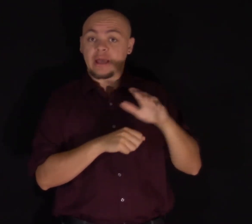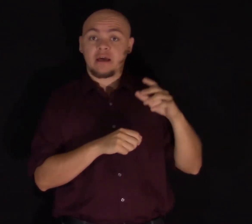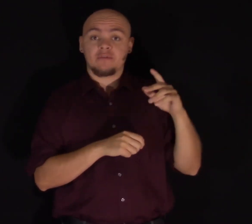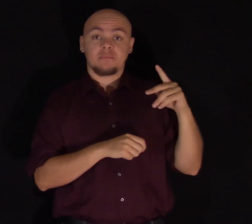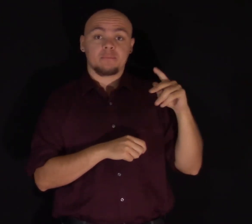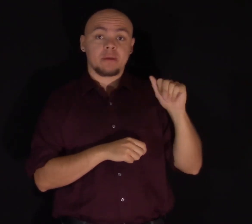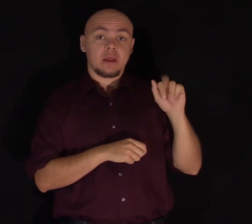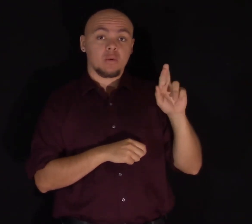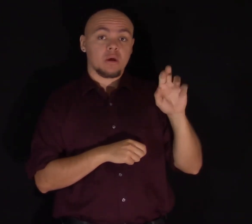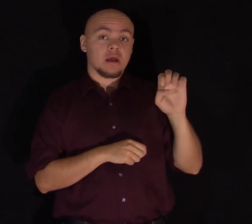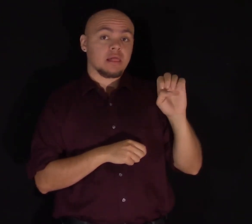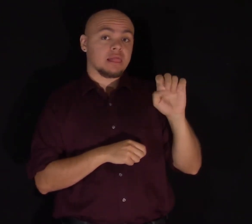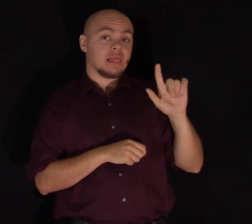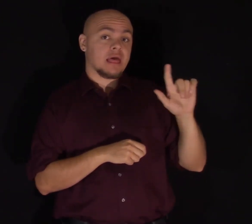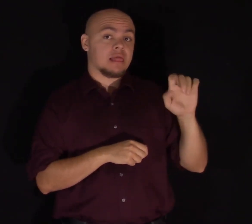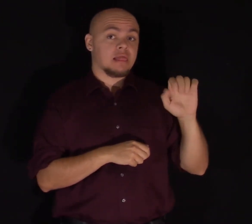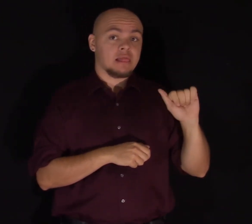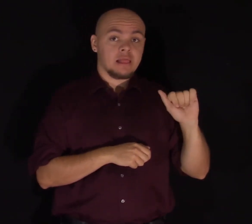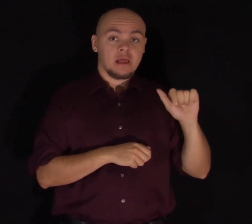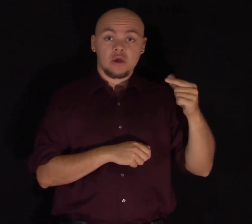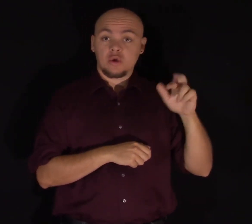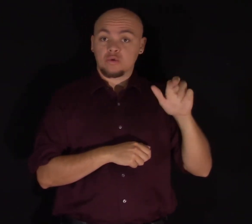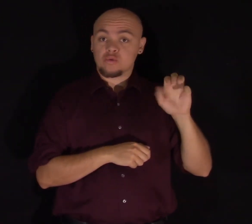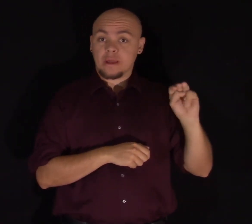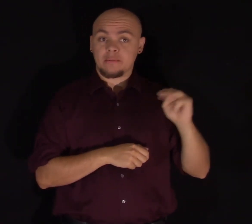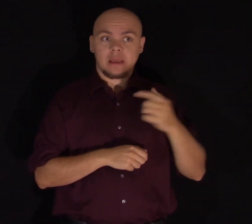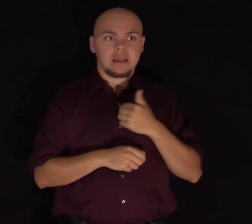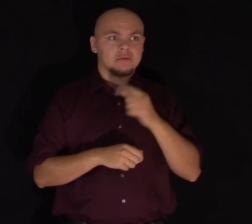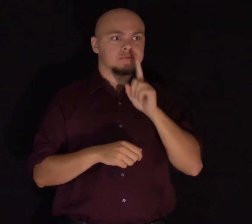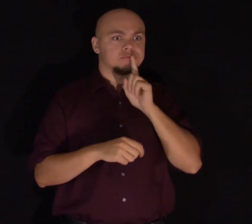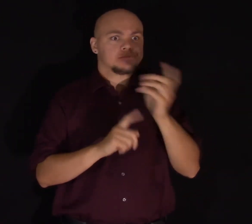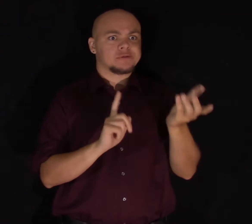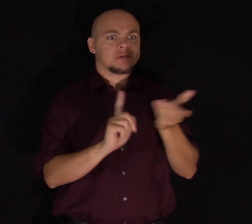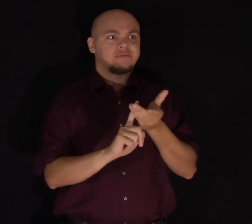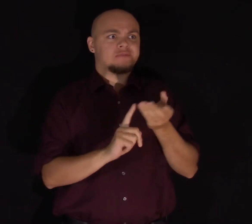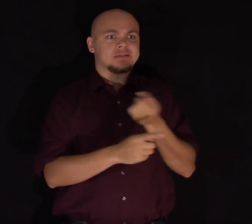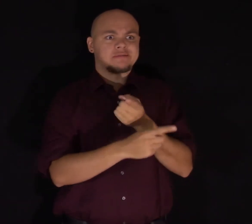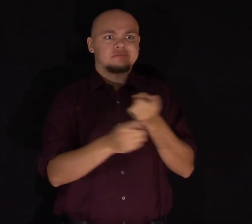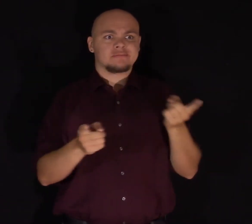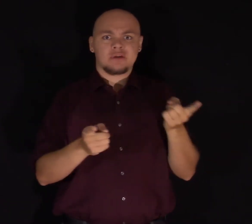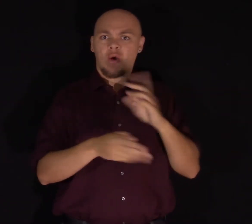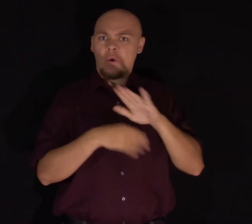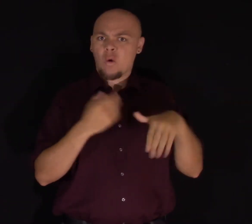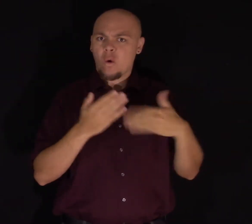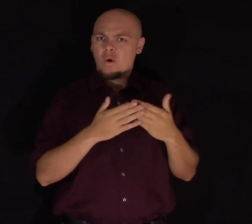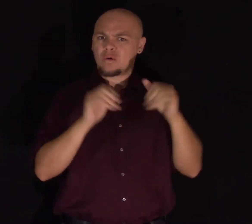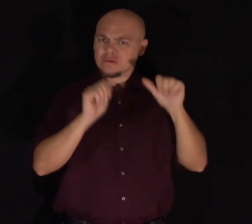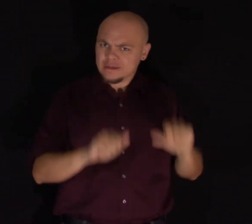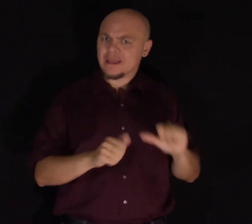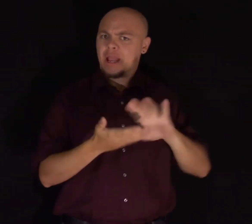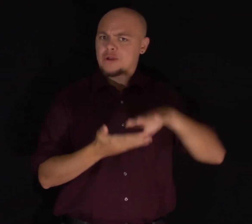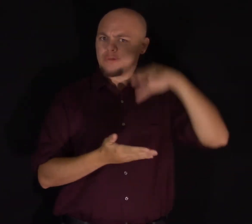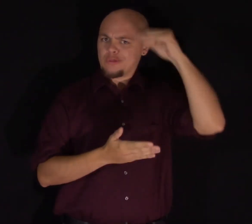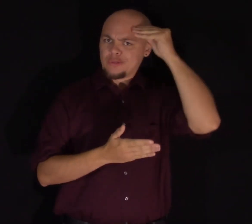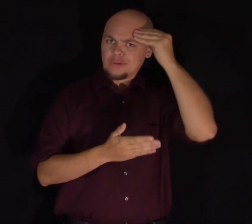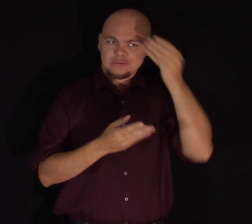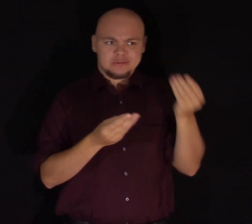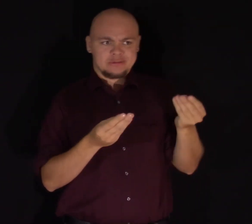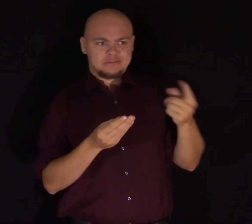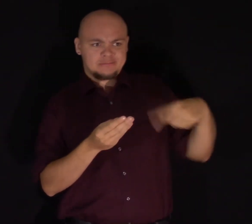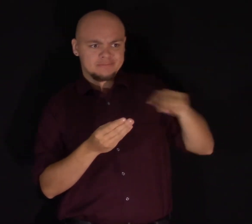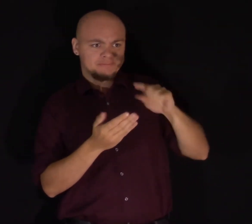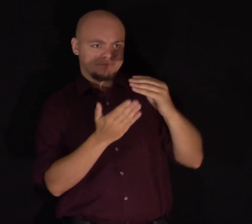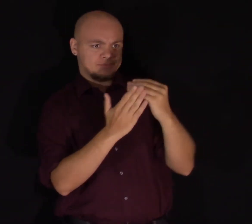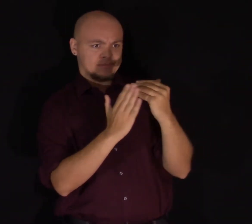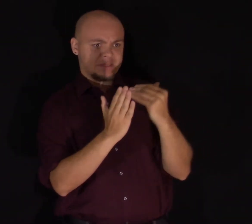impossible. And I was firmly convinced that every one of my students could learn the material if they